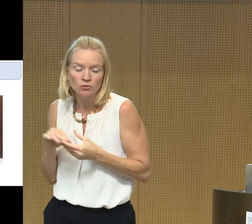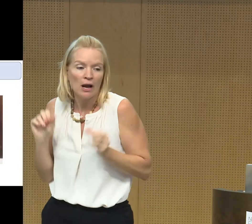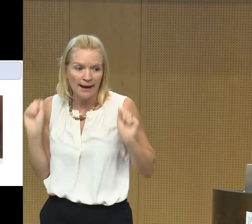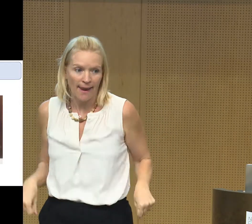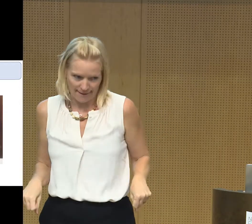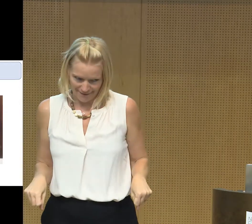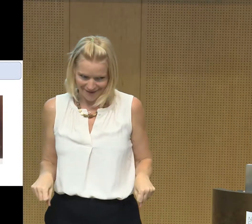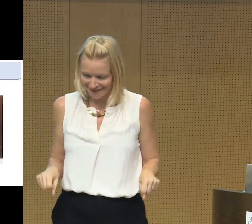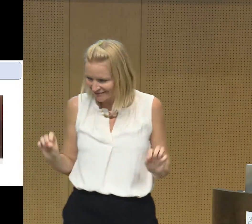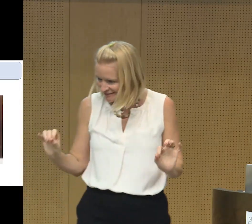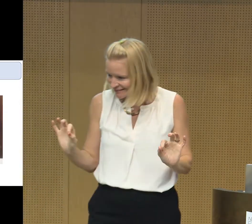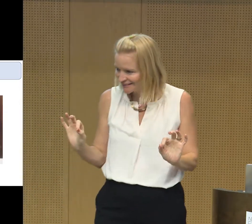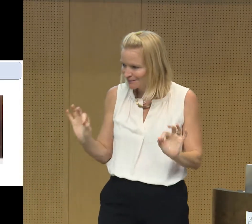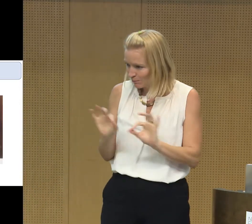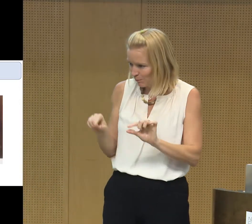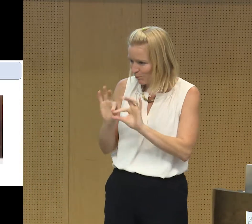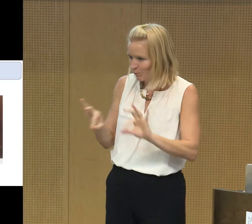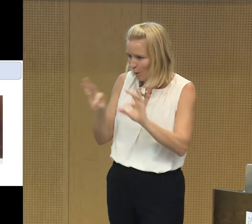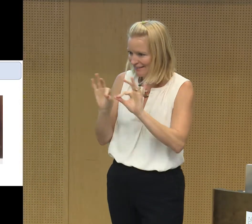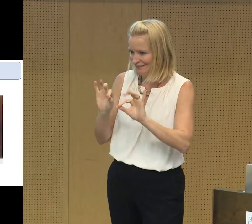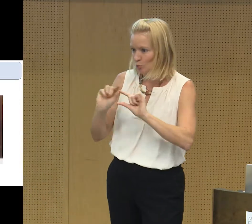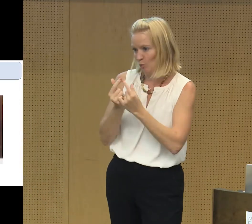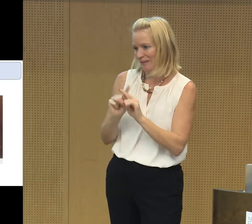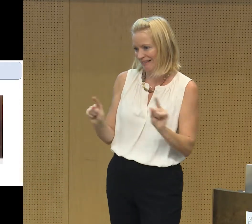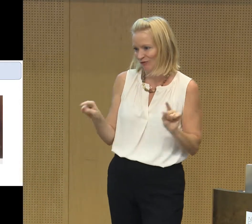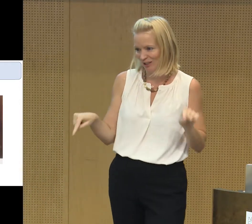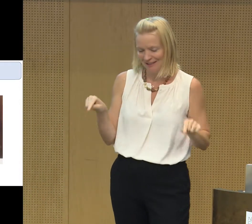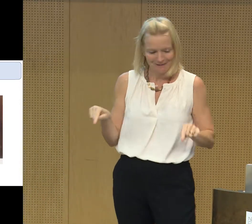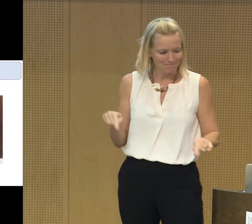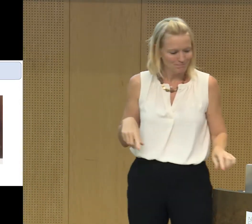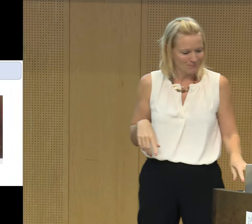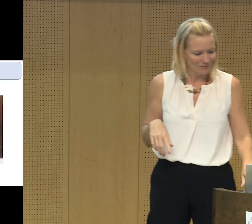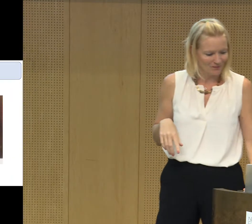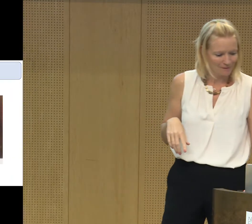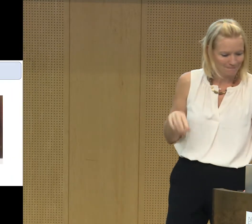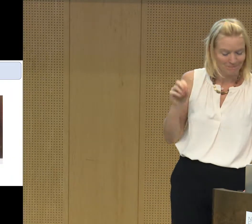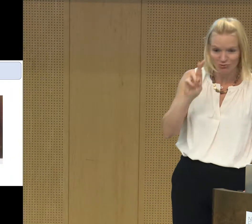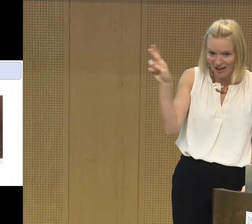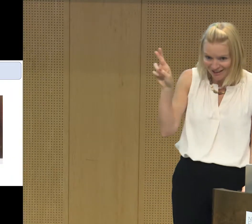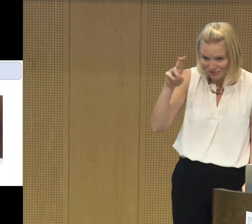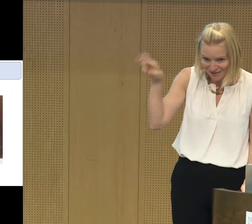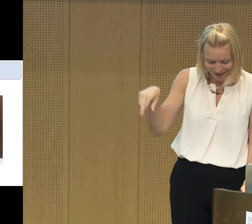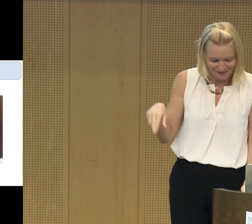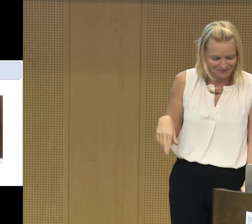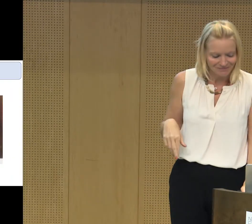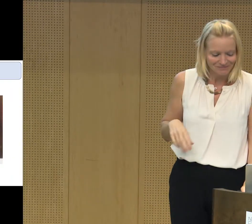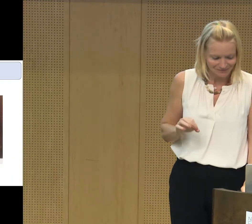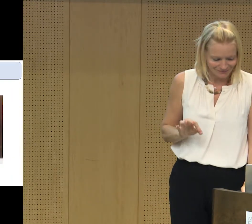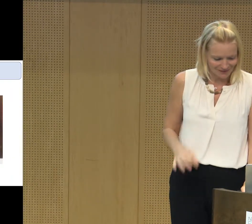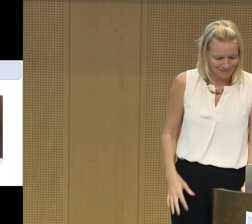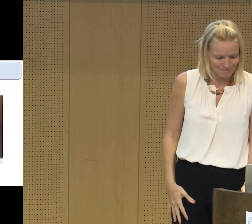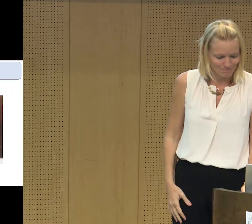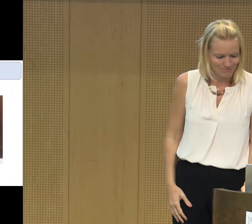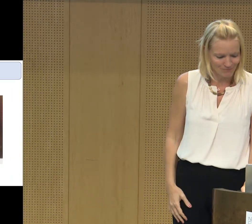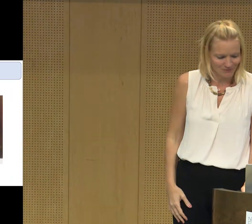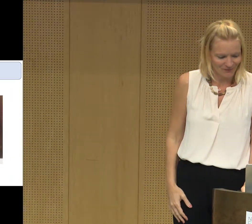story because it's something they're capable of doing. So those are the differences in the groups. Now,